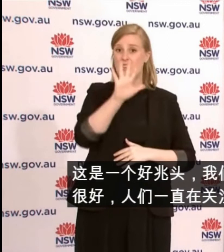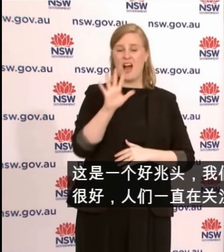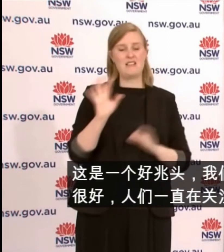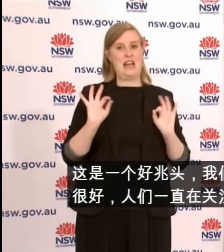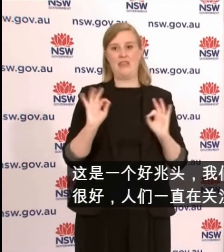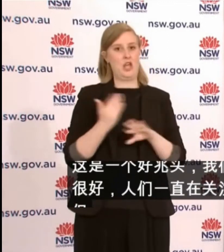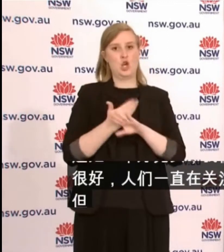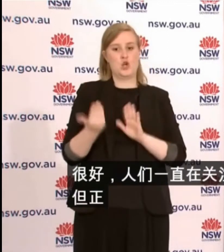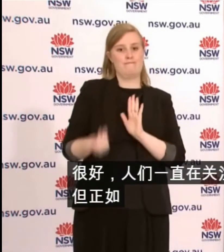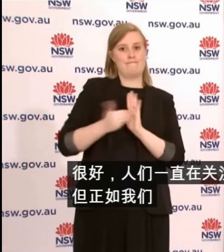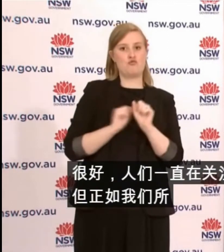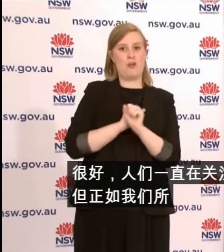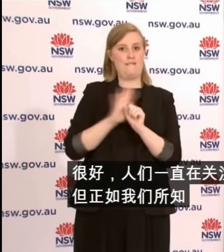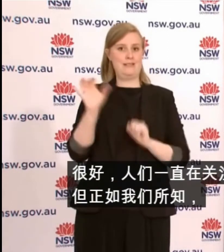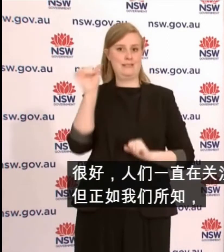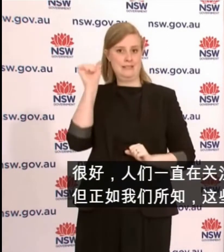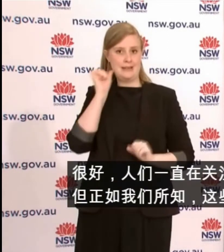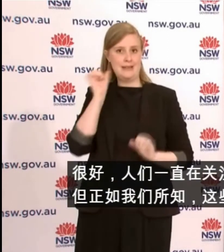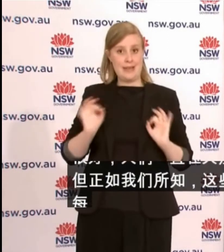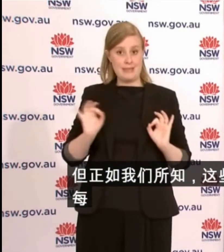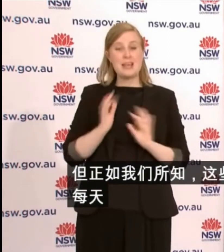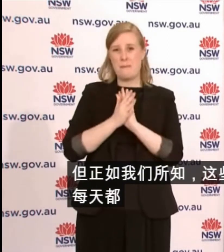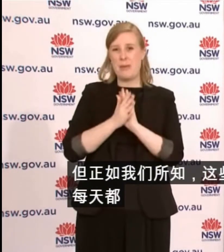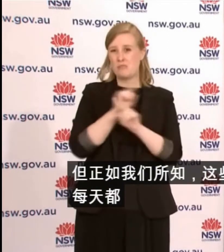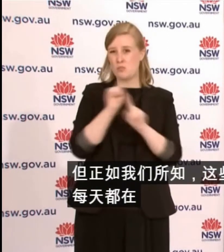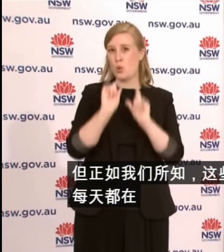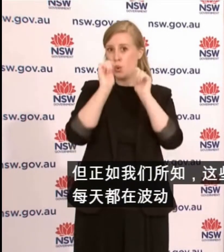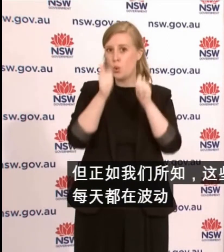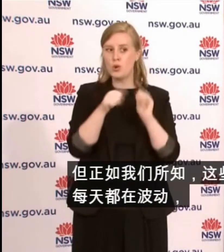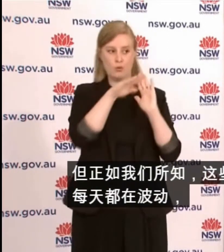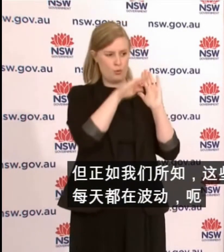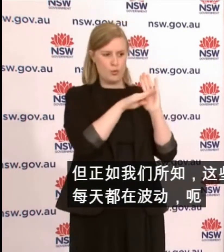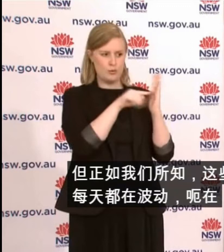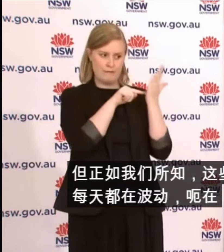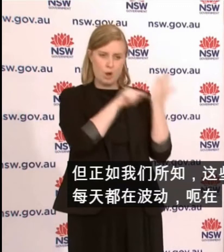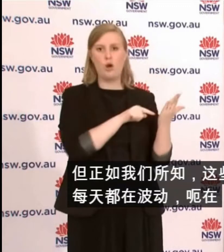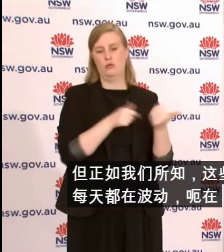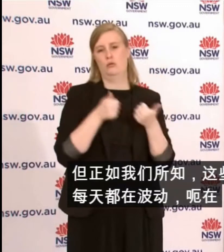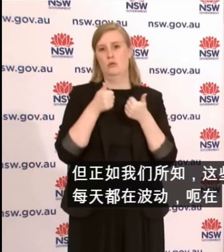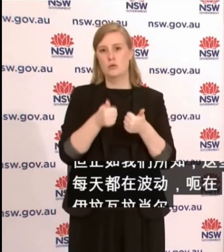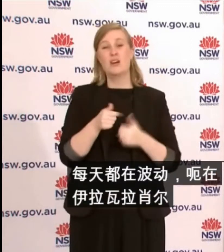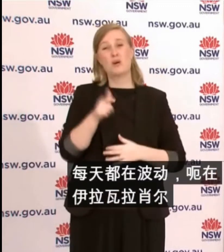have followed the rules, but as we know, those numbers can fluctuate on a daily basis. In the